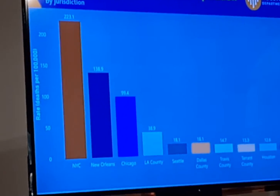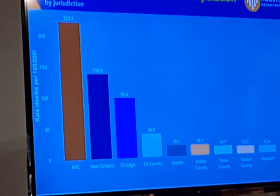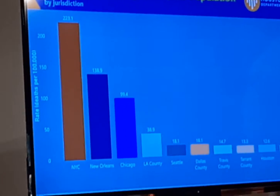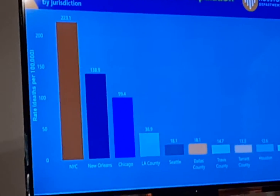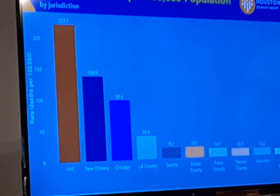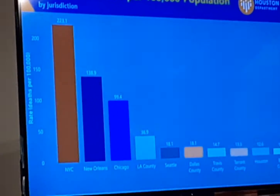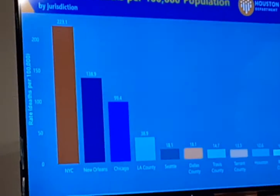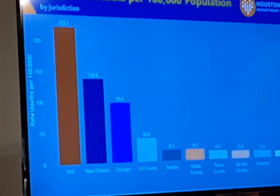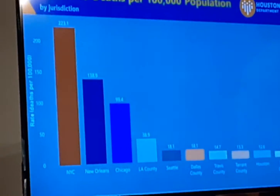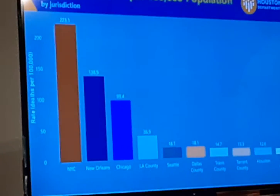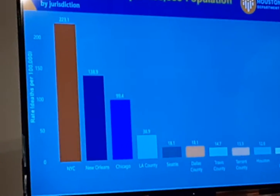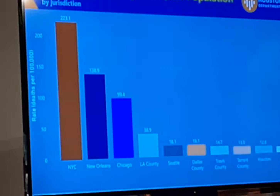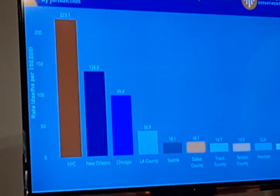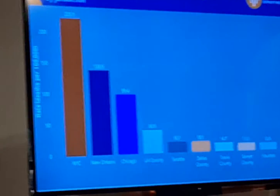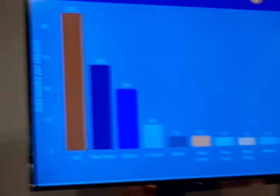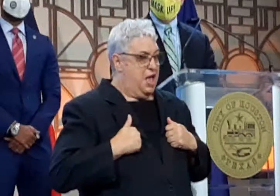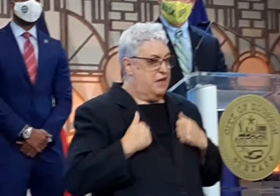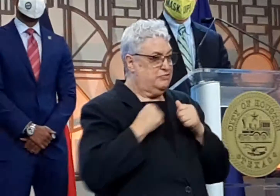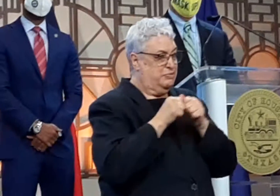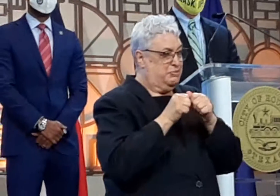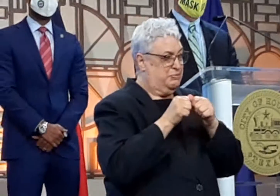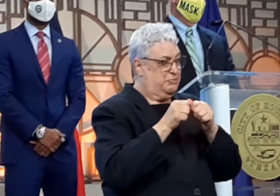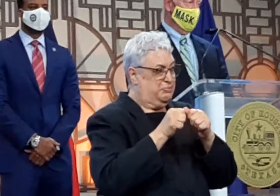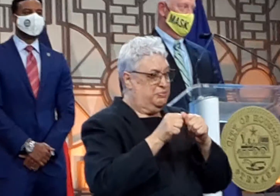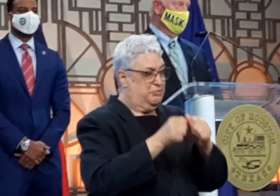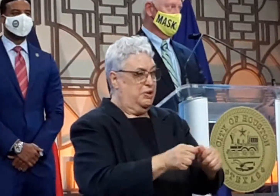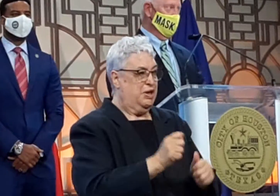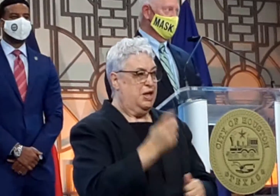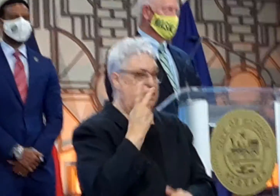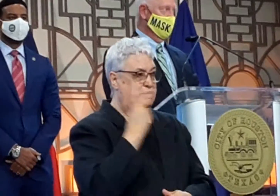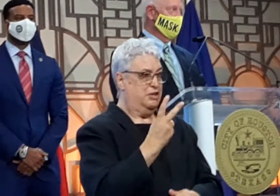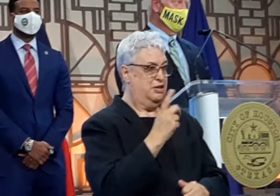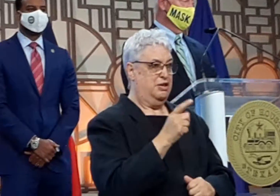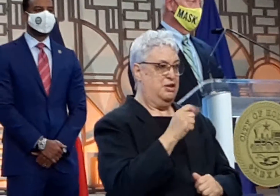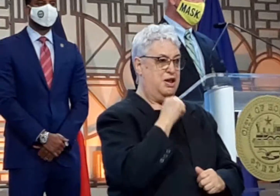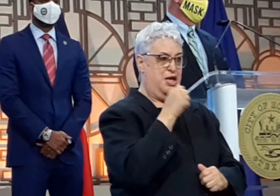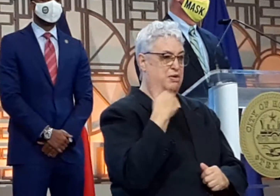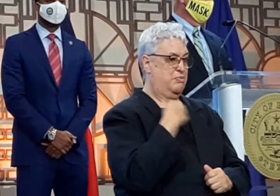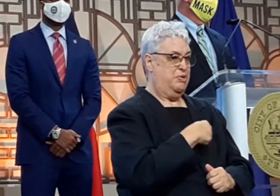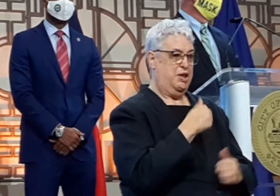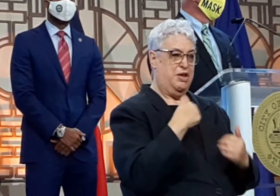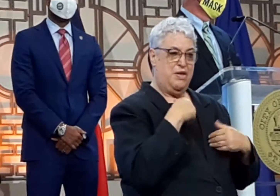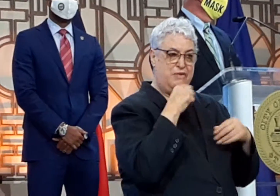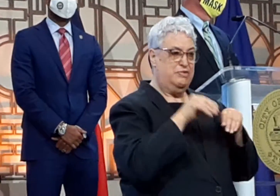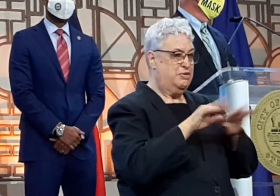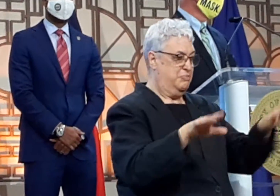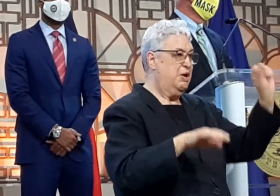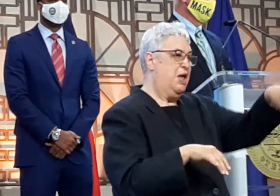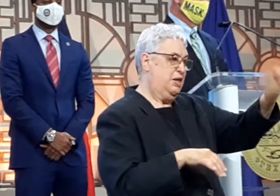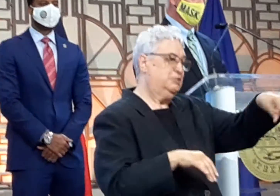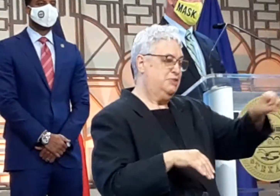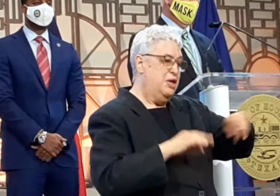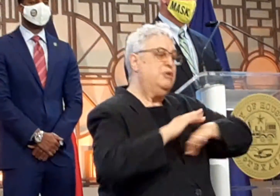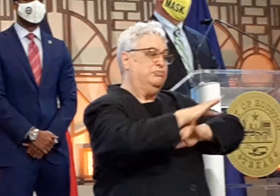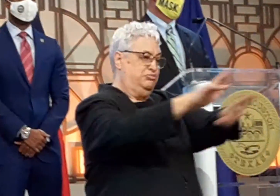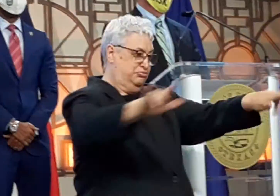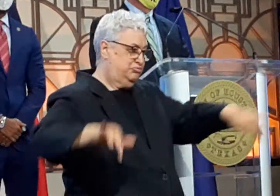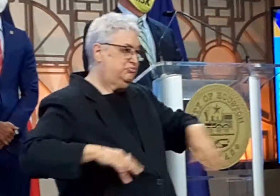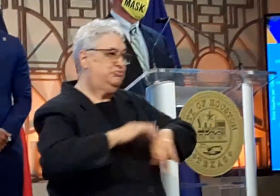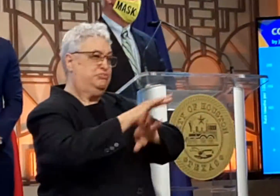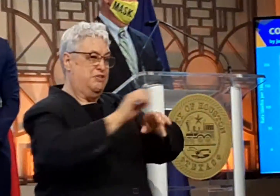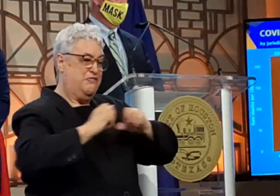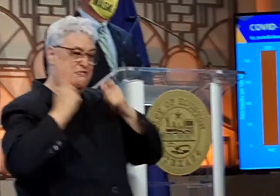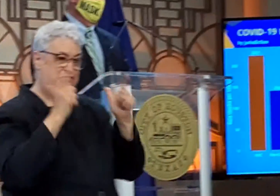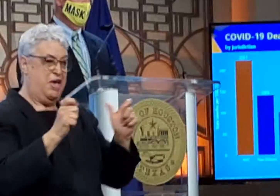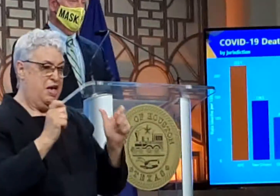to thank our colleagues who work in the hospitals. Why? Because you can see between these two slides, it's not that we don't have the virus spreading through our community. It's spreading, as the mayor said, it's spreading,